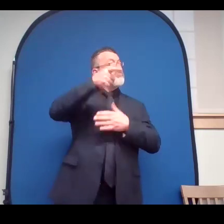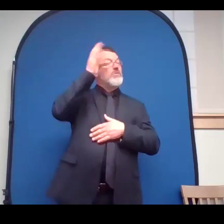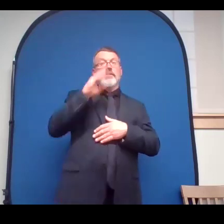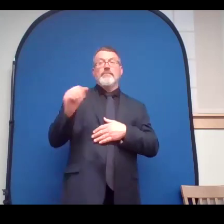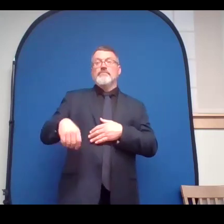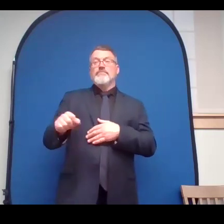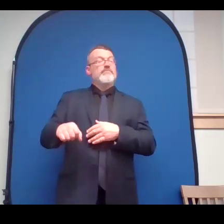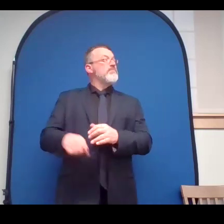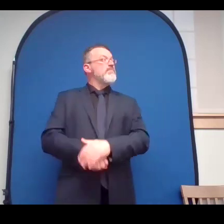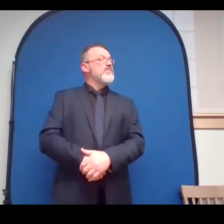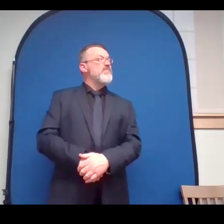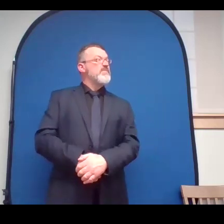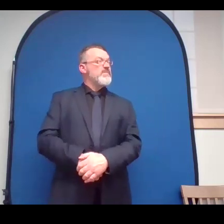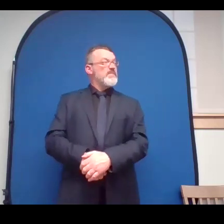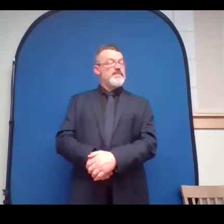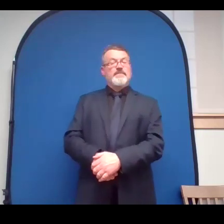And